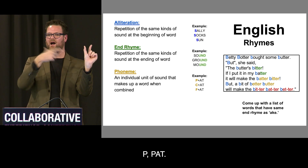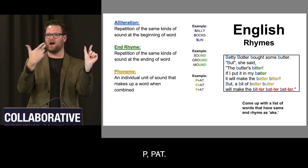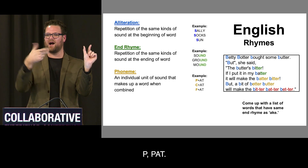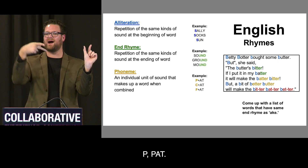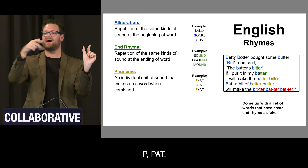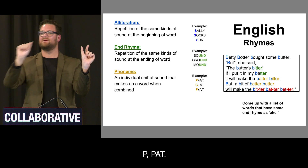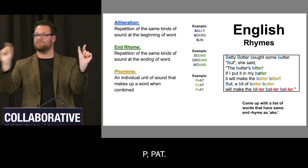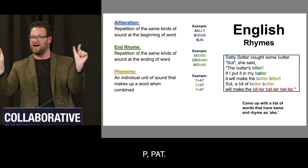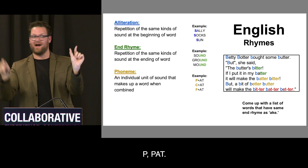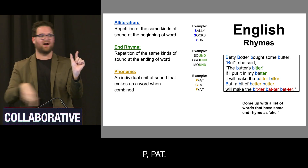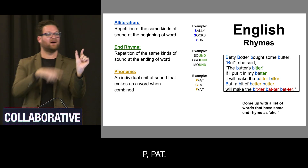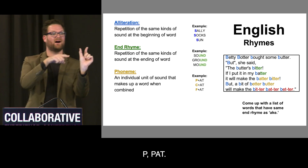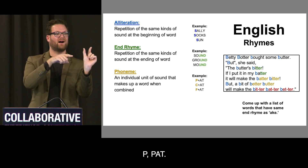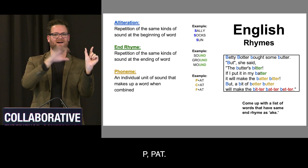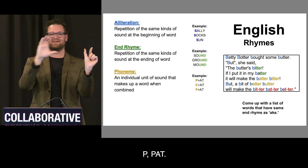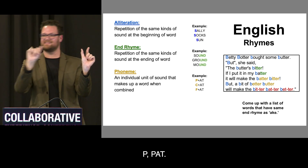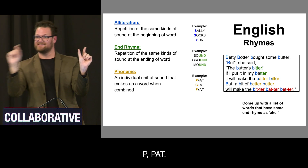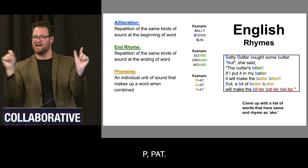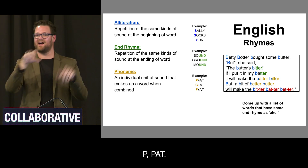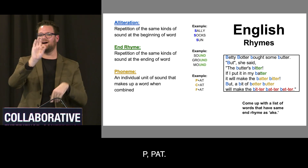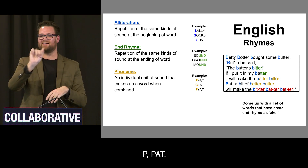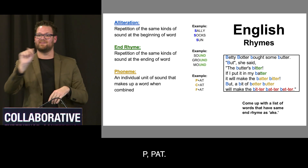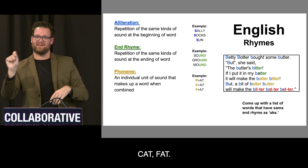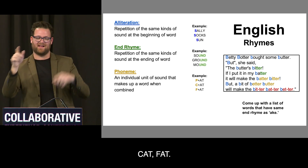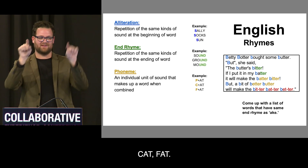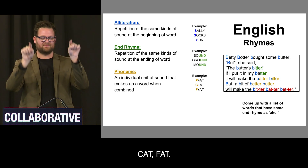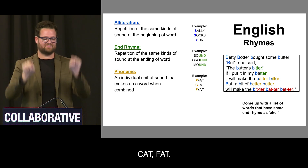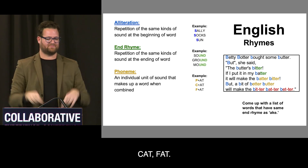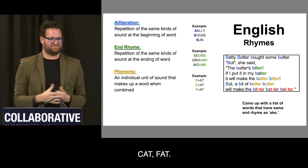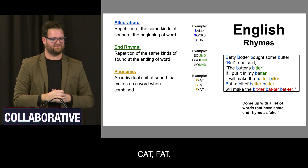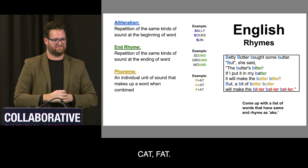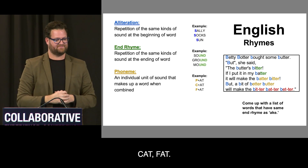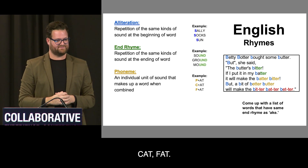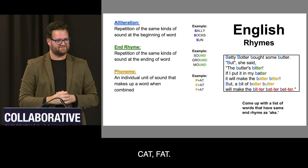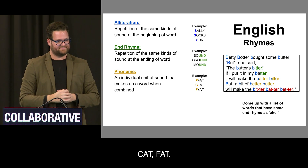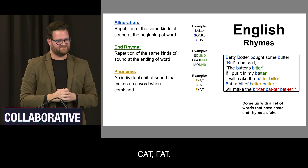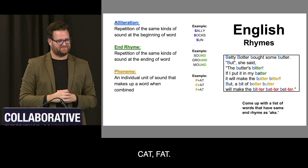P, pat, cat, fat.